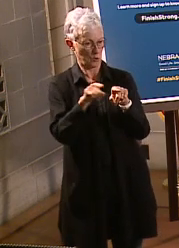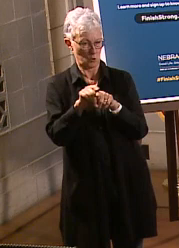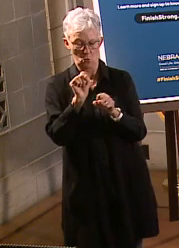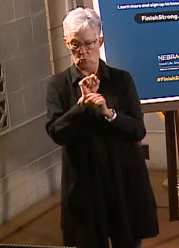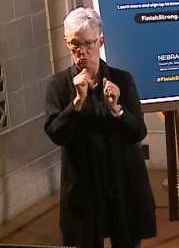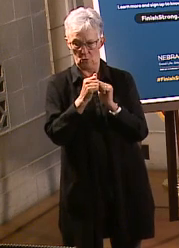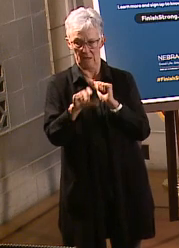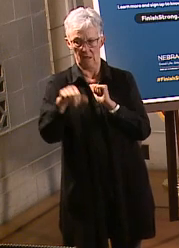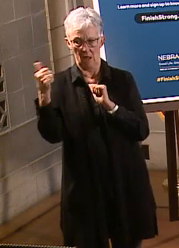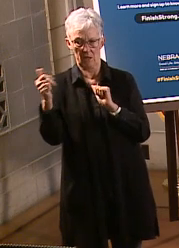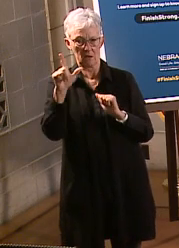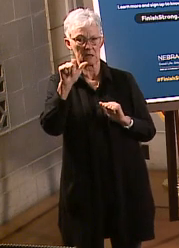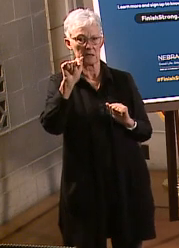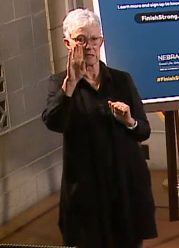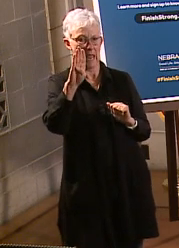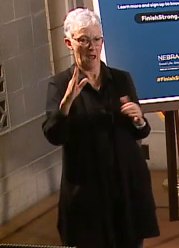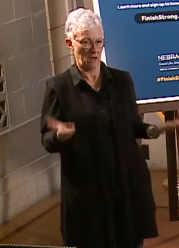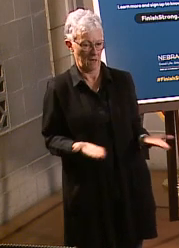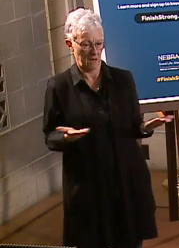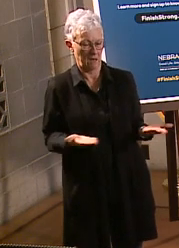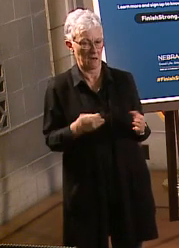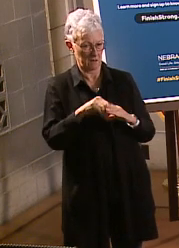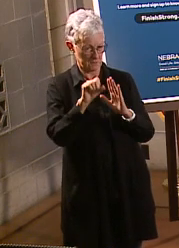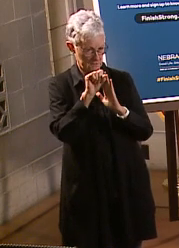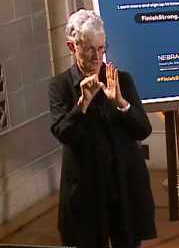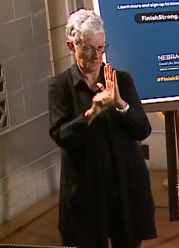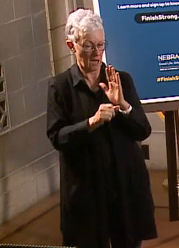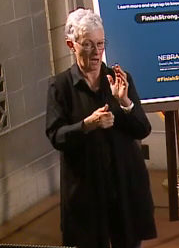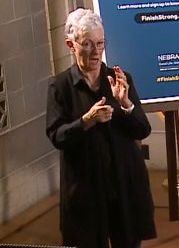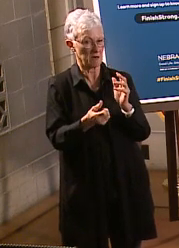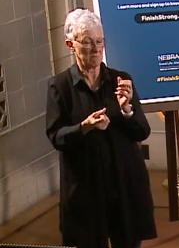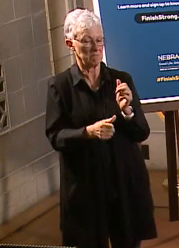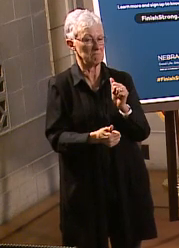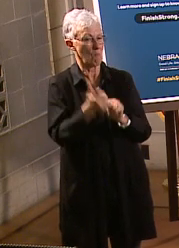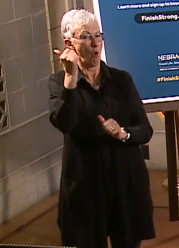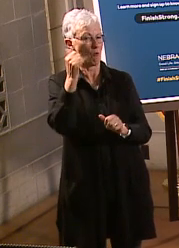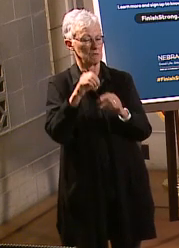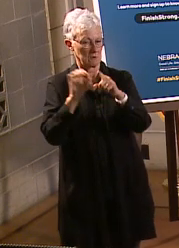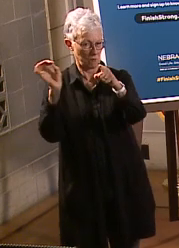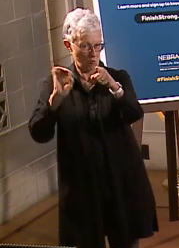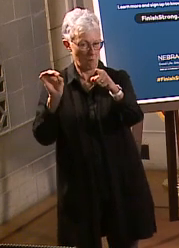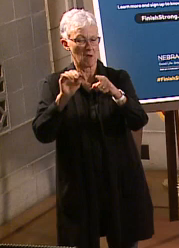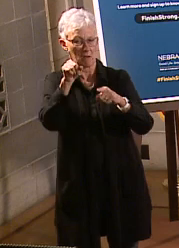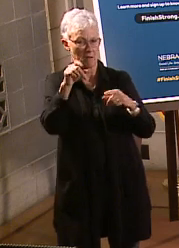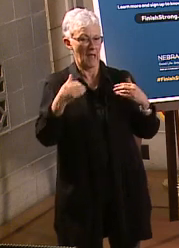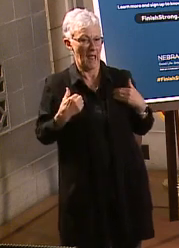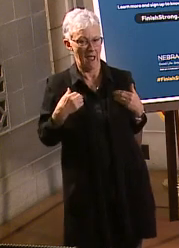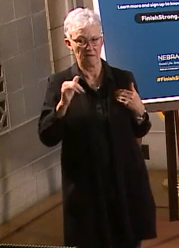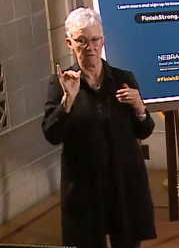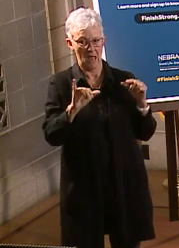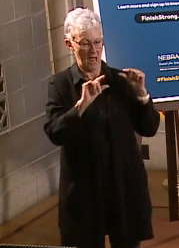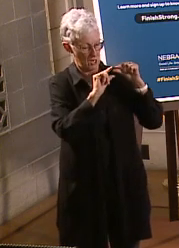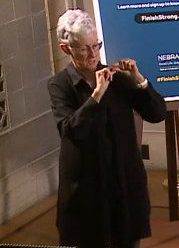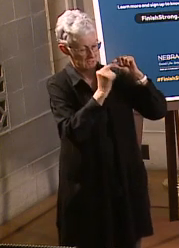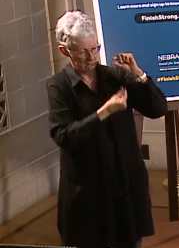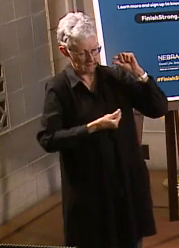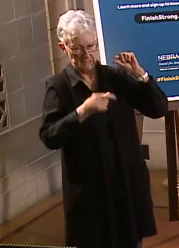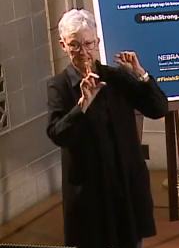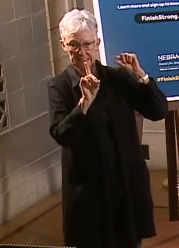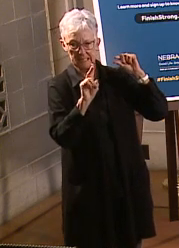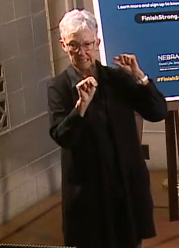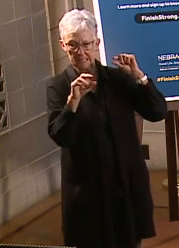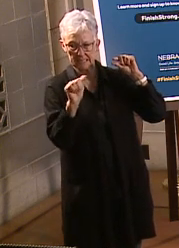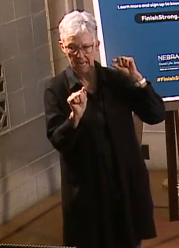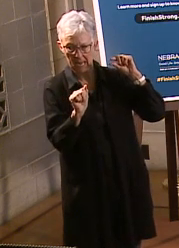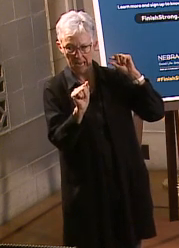state and specifically in the Omaha area where they also have these sequencing machines. So hopefully we'll be able to sequence